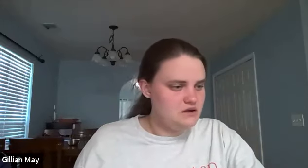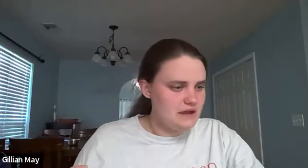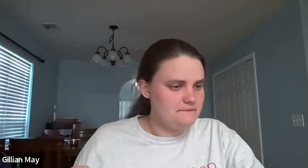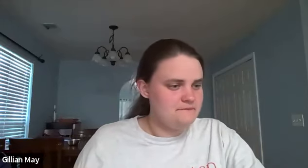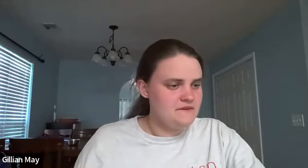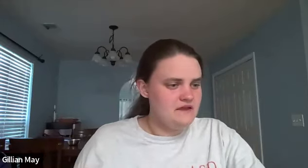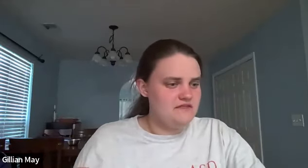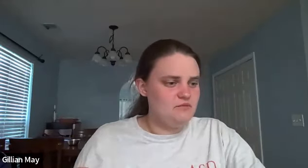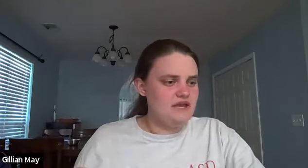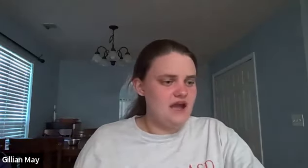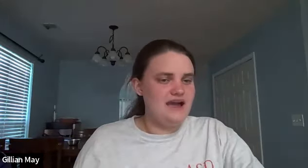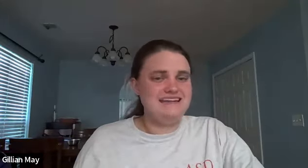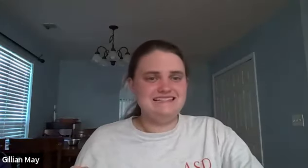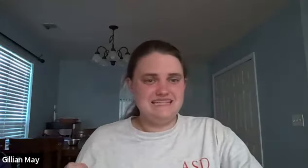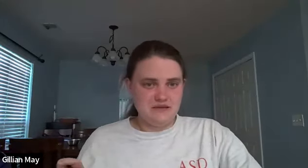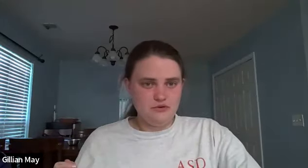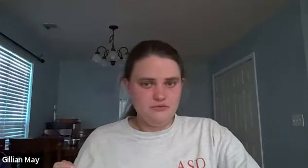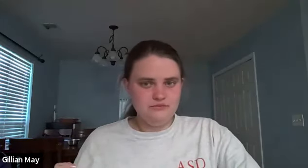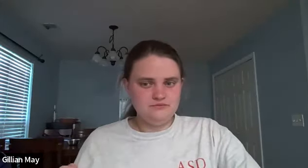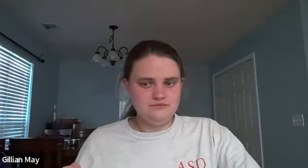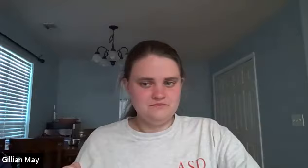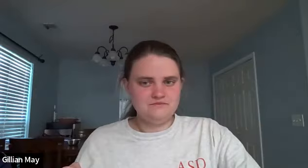Okay. Then we had table.